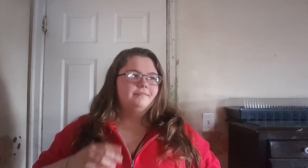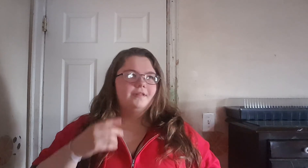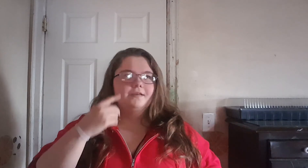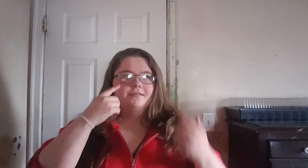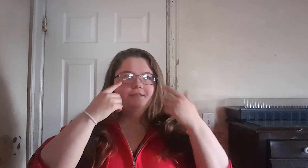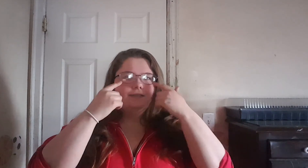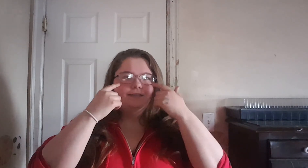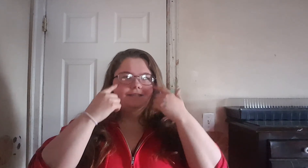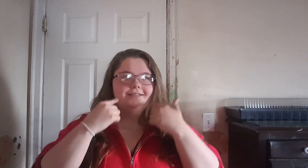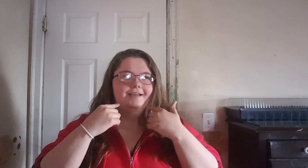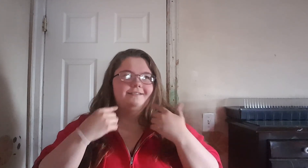bad